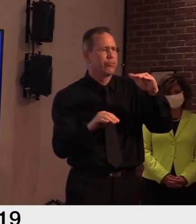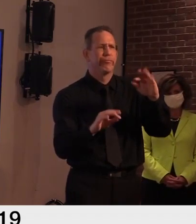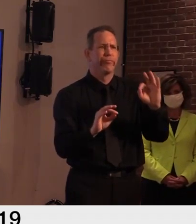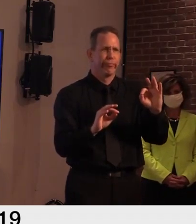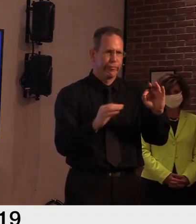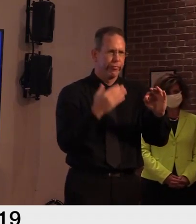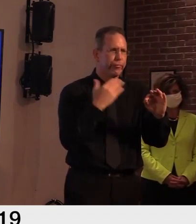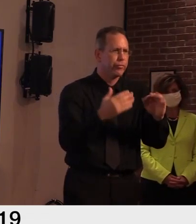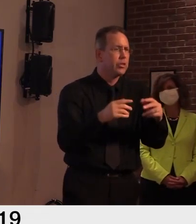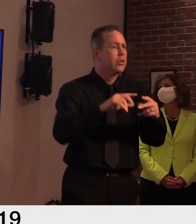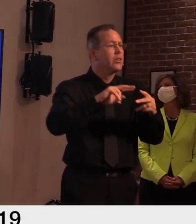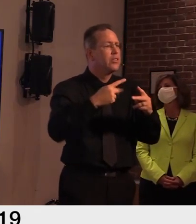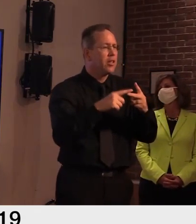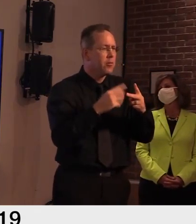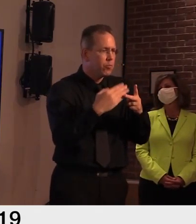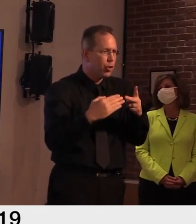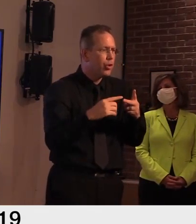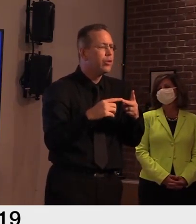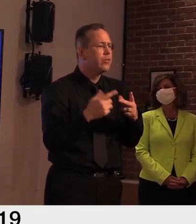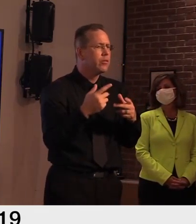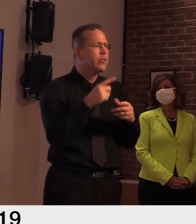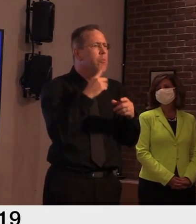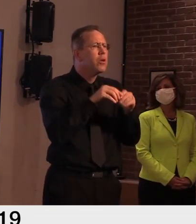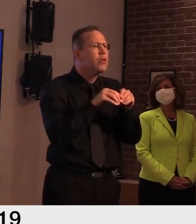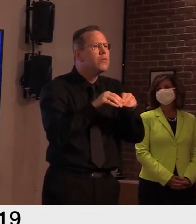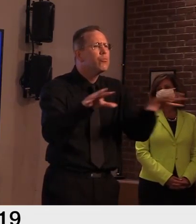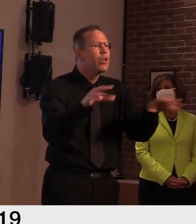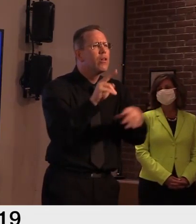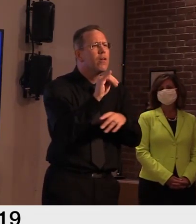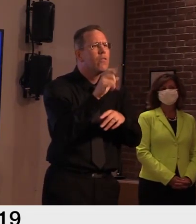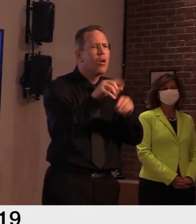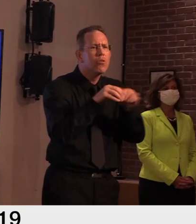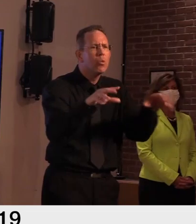0% and 2%. Today it's at 0.84% of